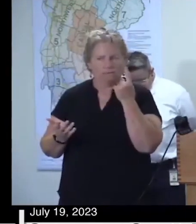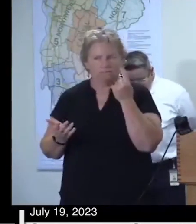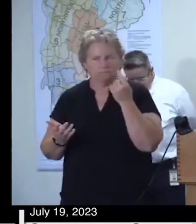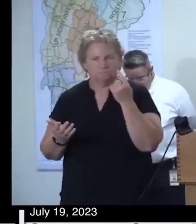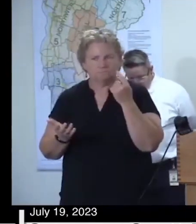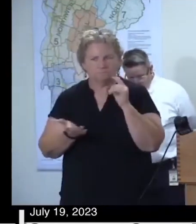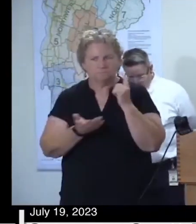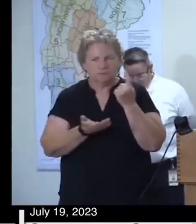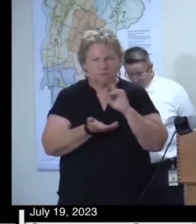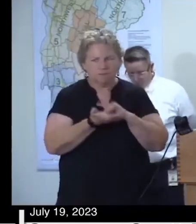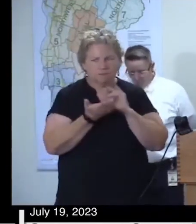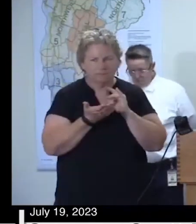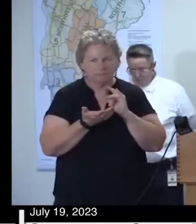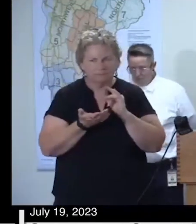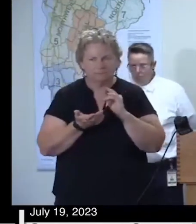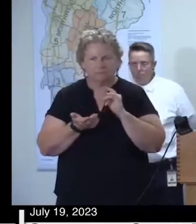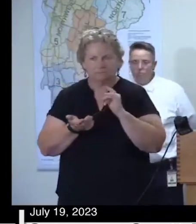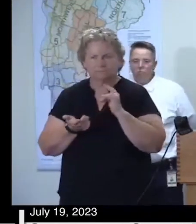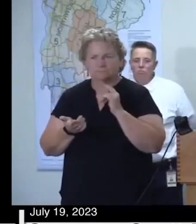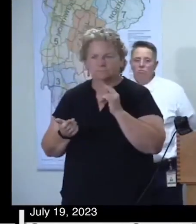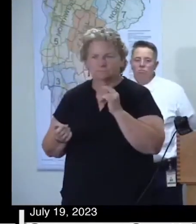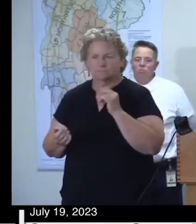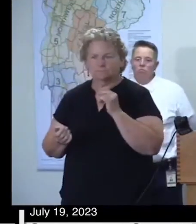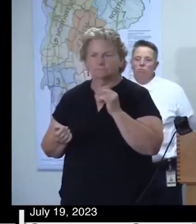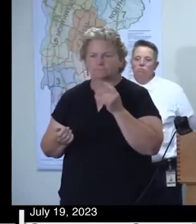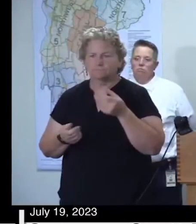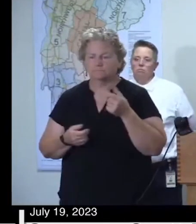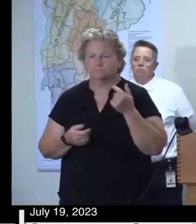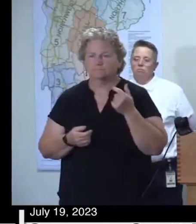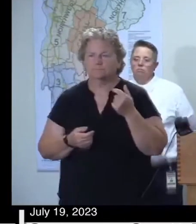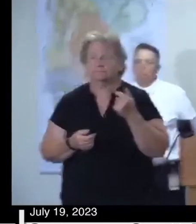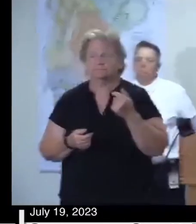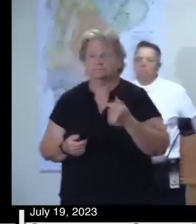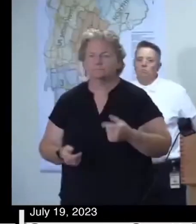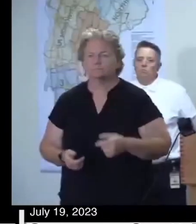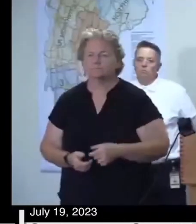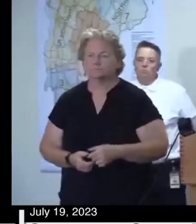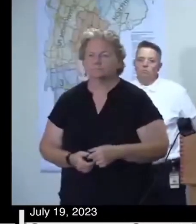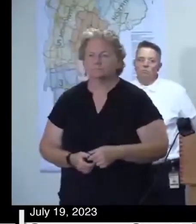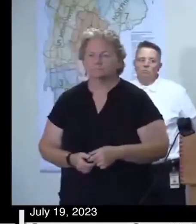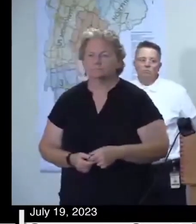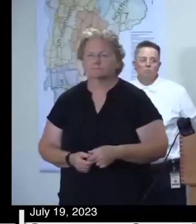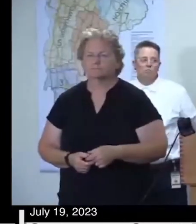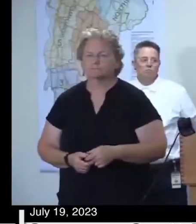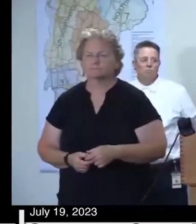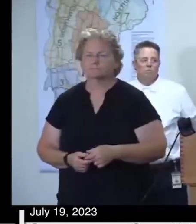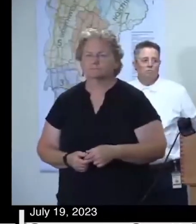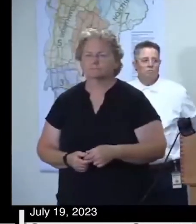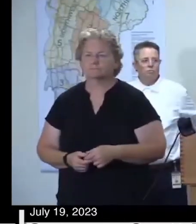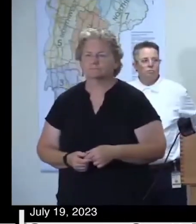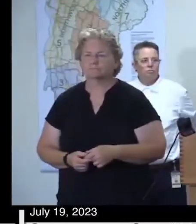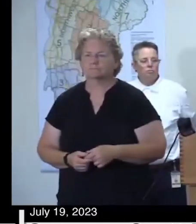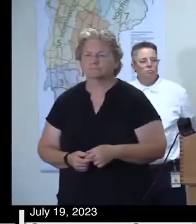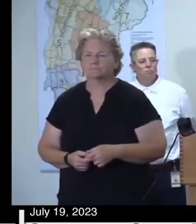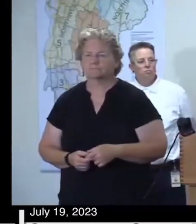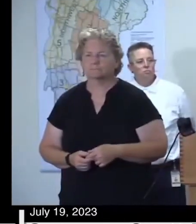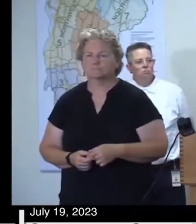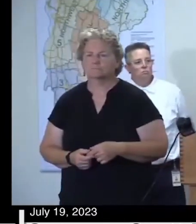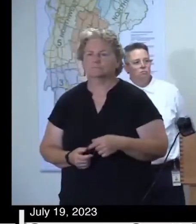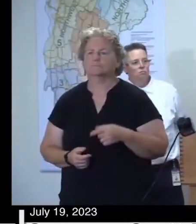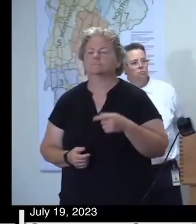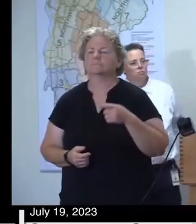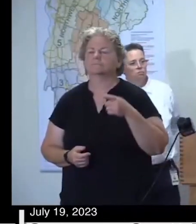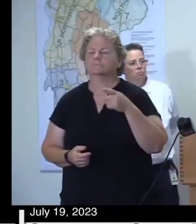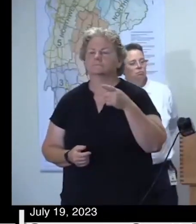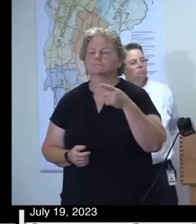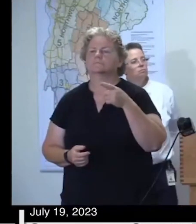again, we have badges, we certify who we are. When they sign up, if they want an electronic funds transfer for their funds versus a